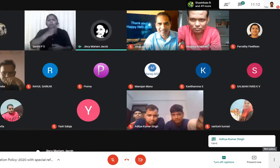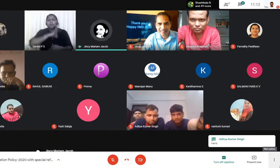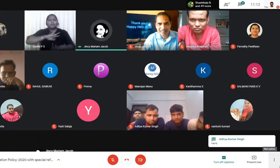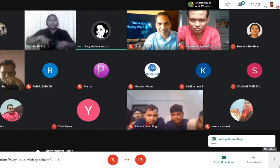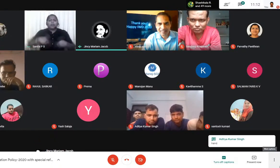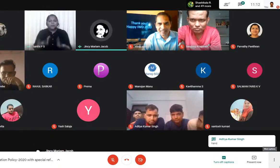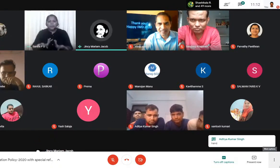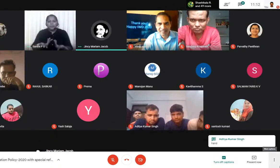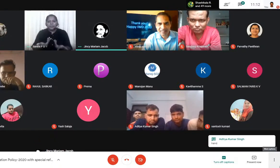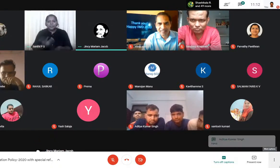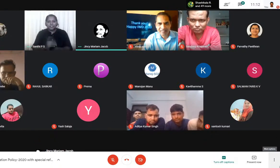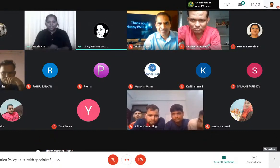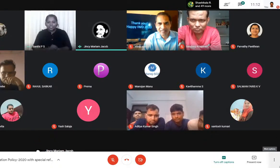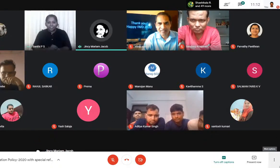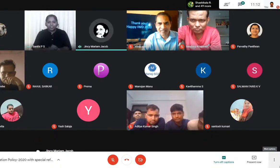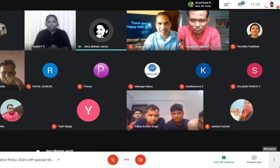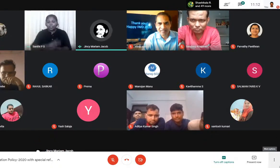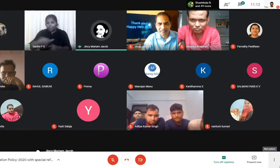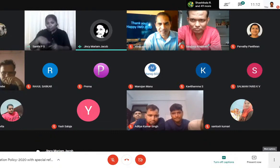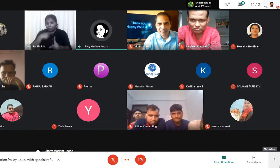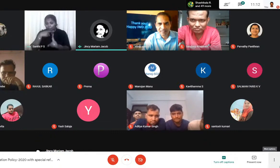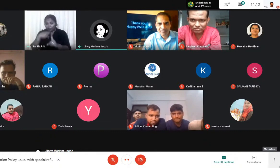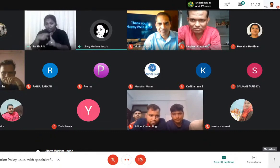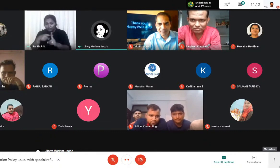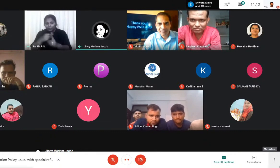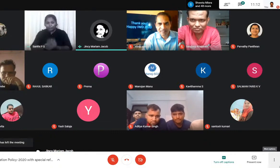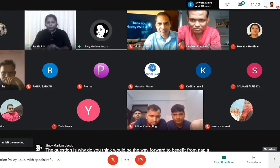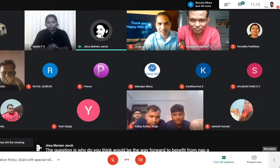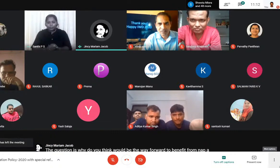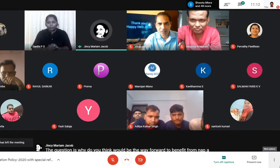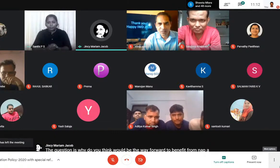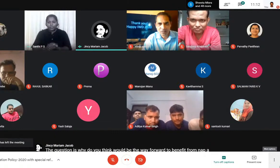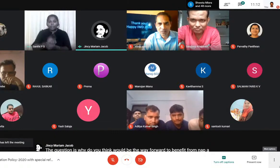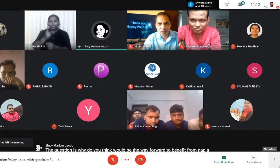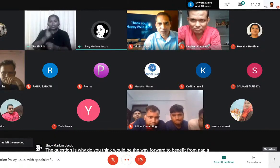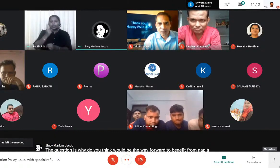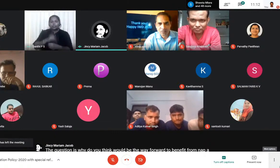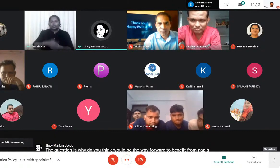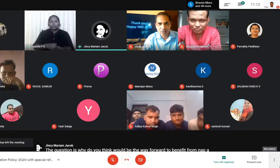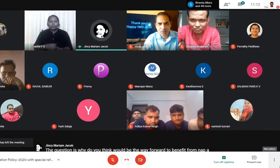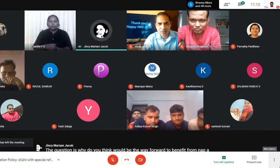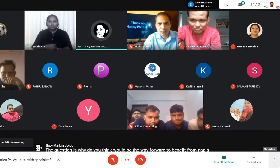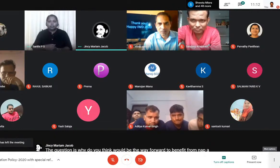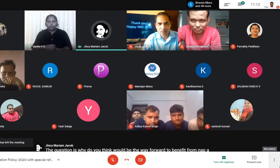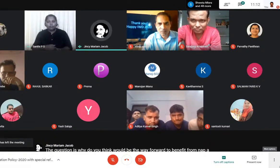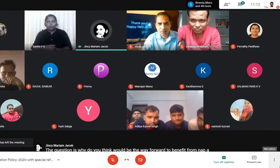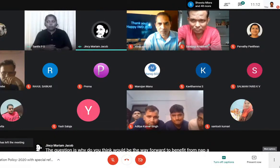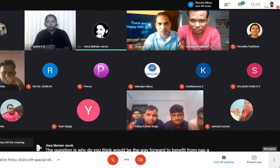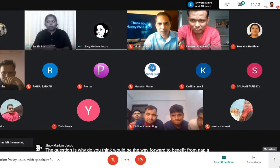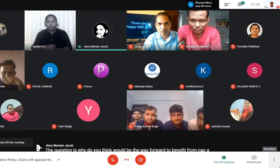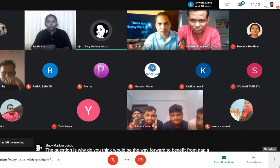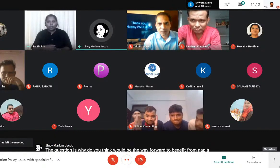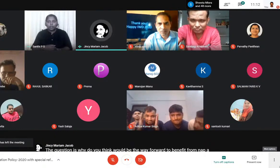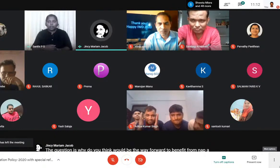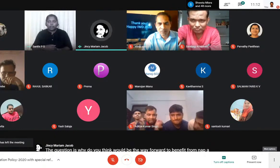yes, without upscaling teachers, implementation of NEP would not possible. A lot of